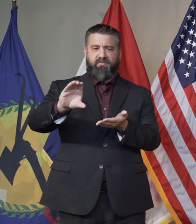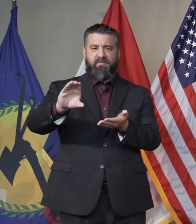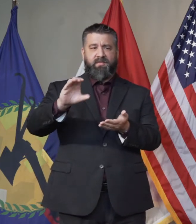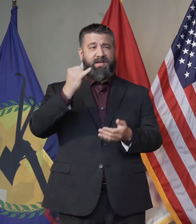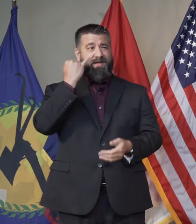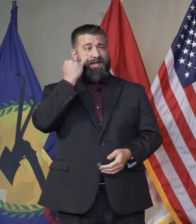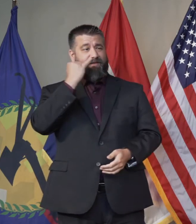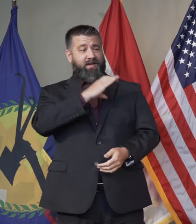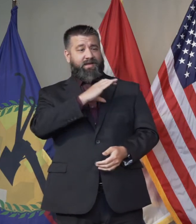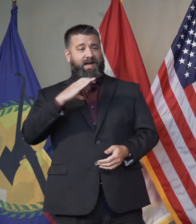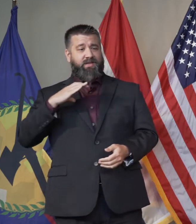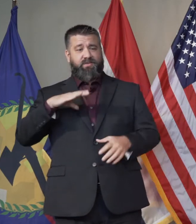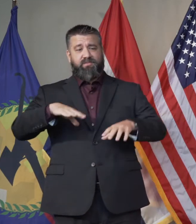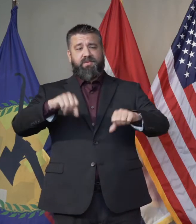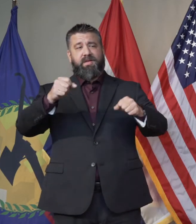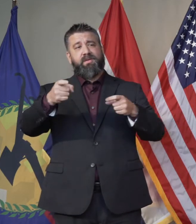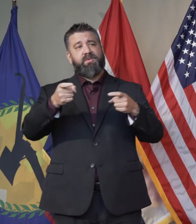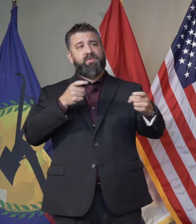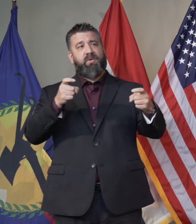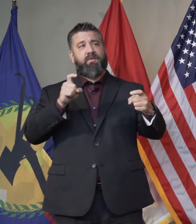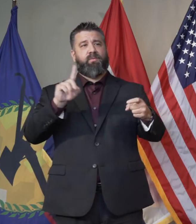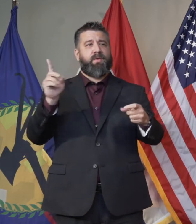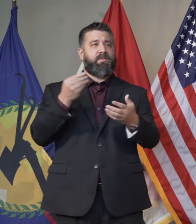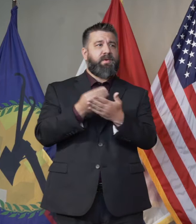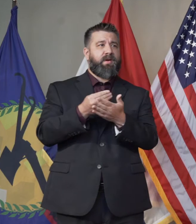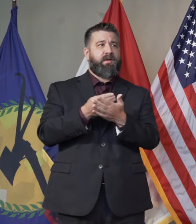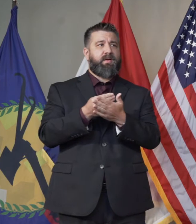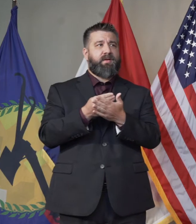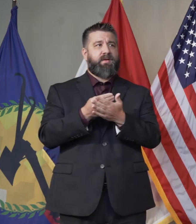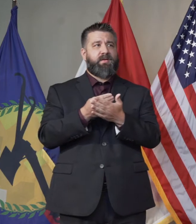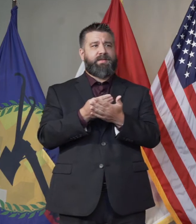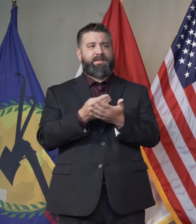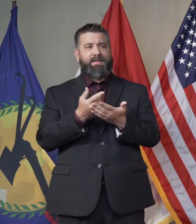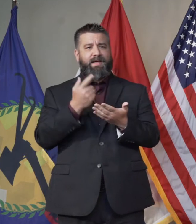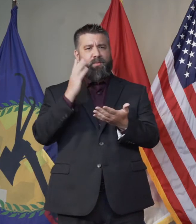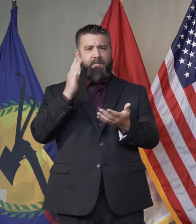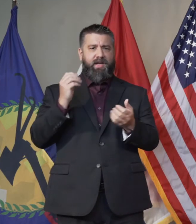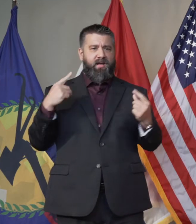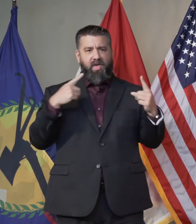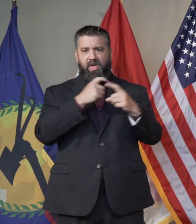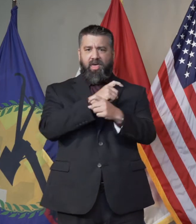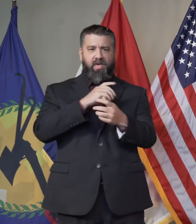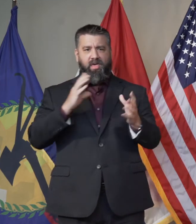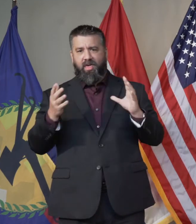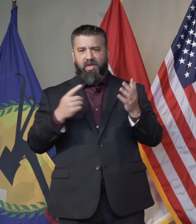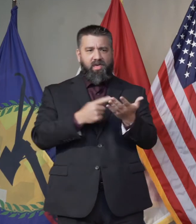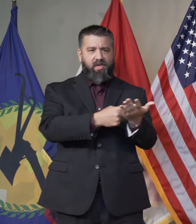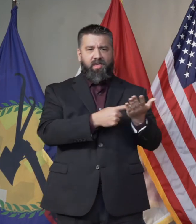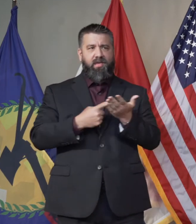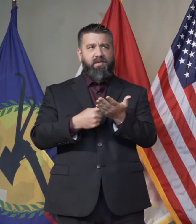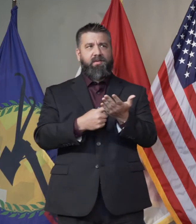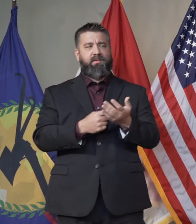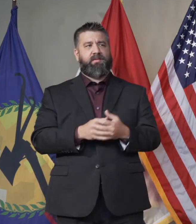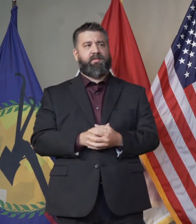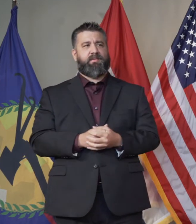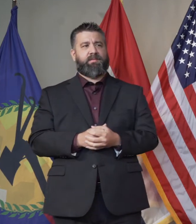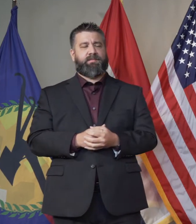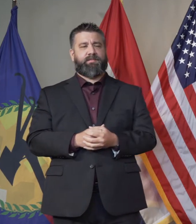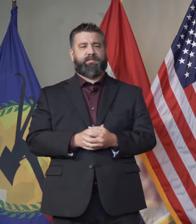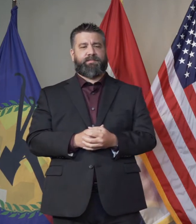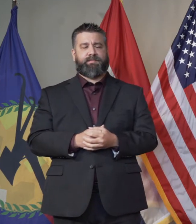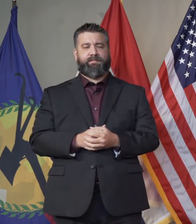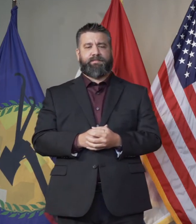goes, it could be a kind of chaos as to where that money should be spent as opposed to where you all have been planning it to go?